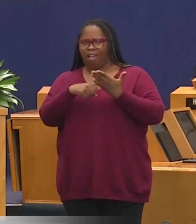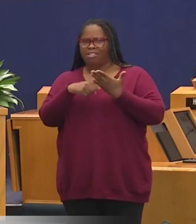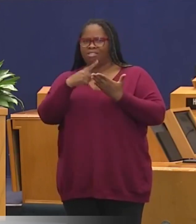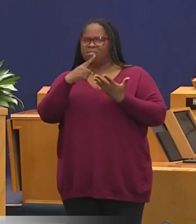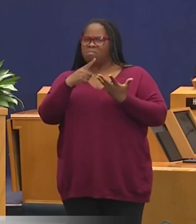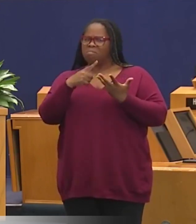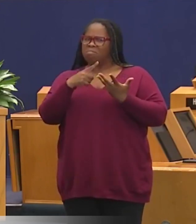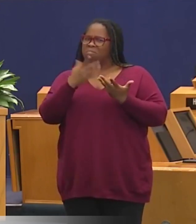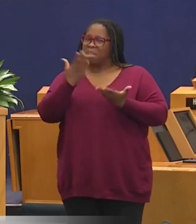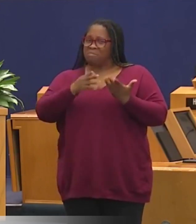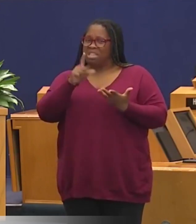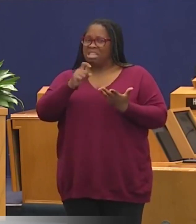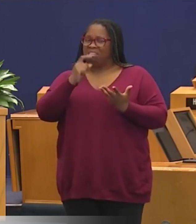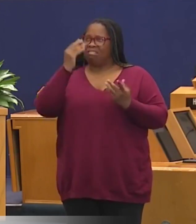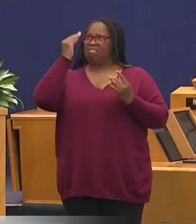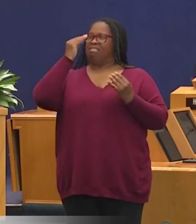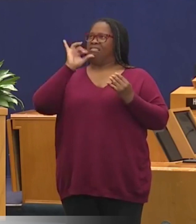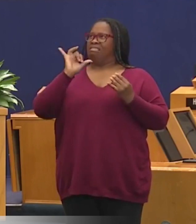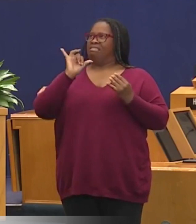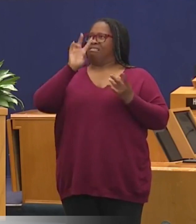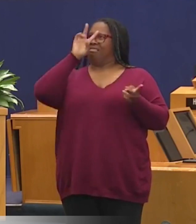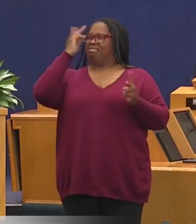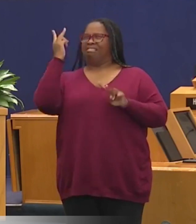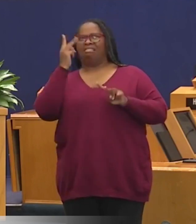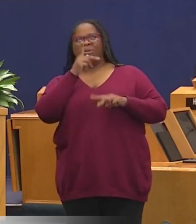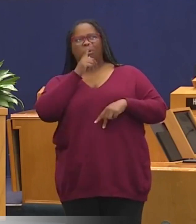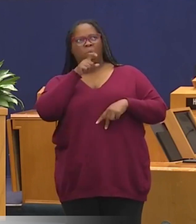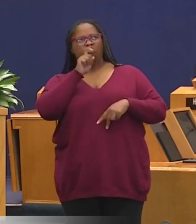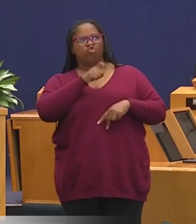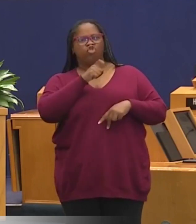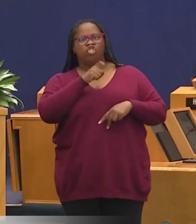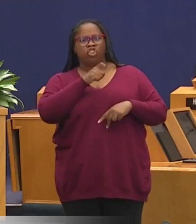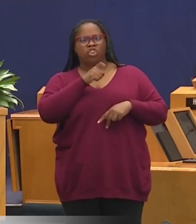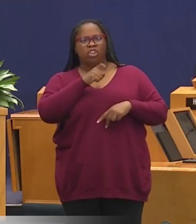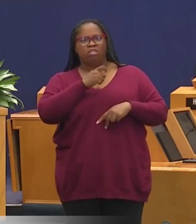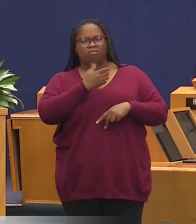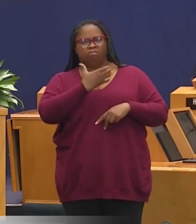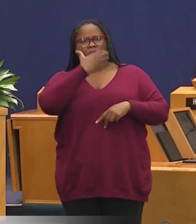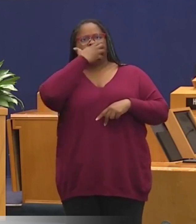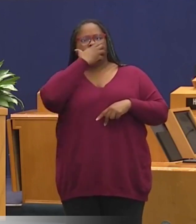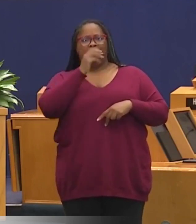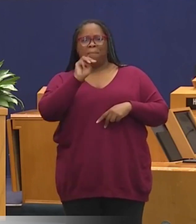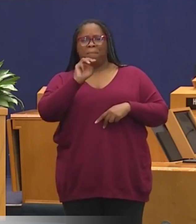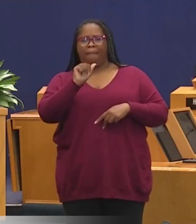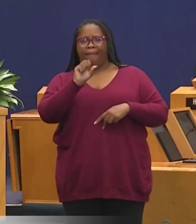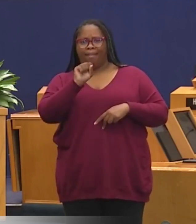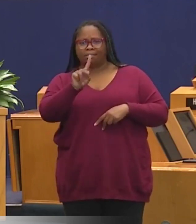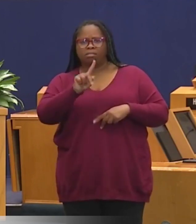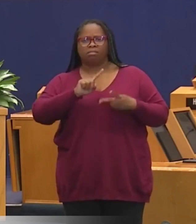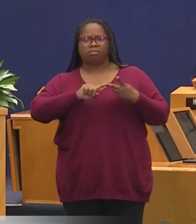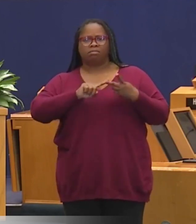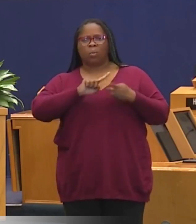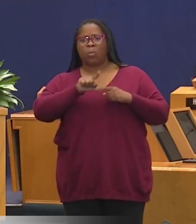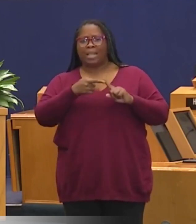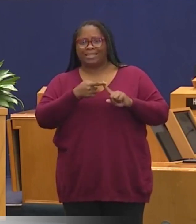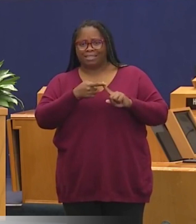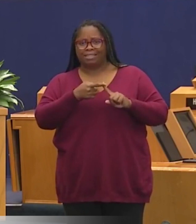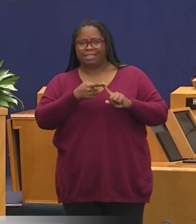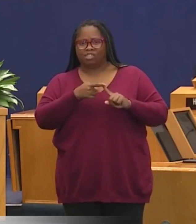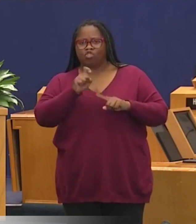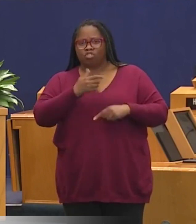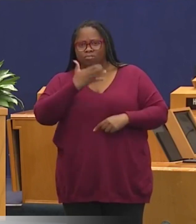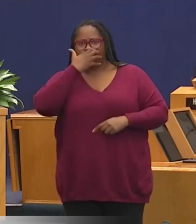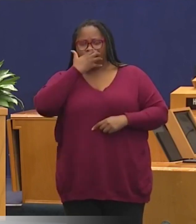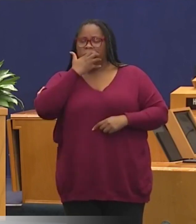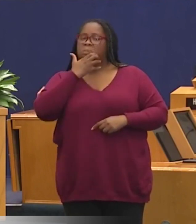rethinking our advice around who should be masking and when. So I want to start by reminding all of us that